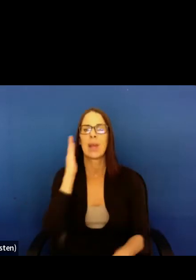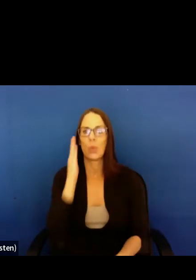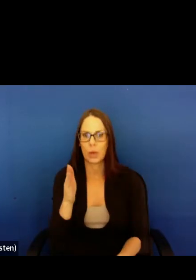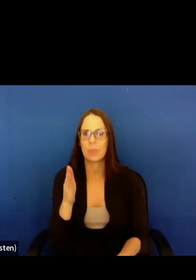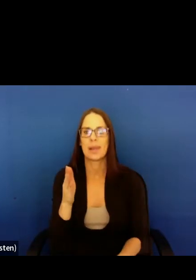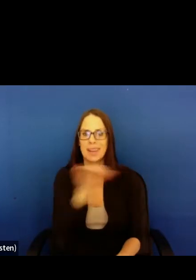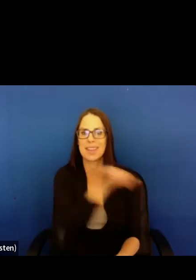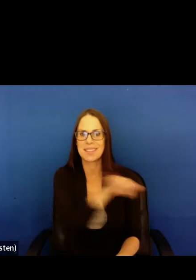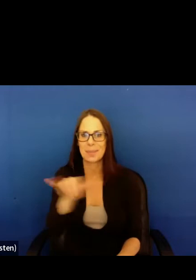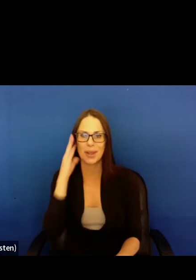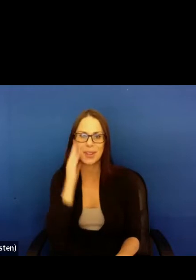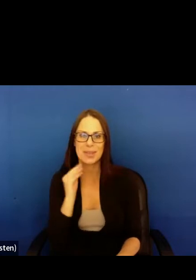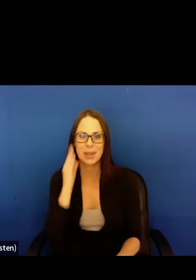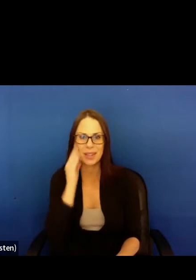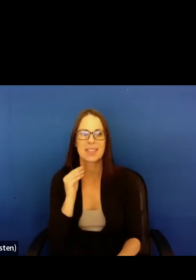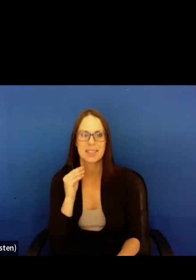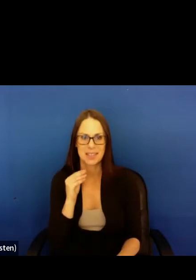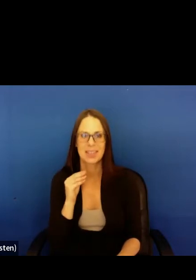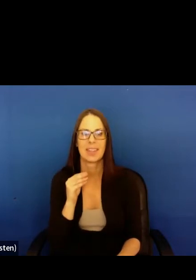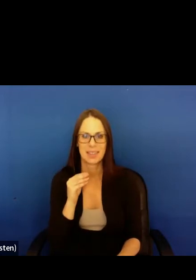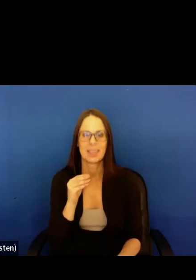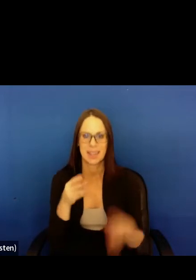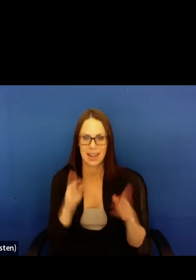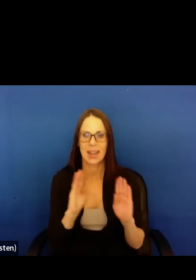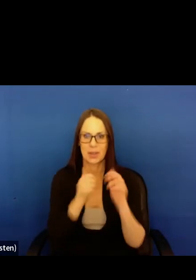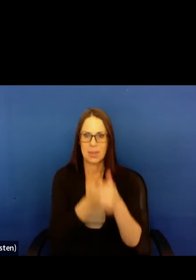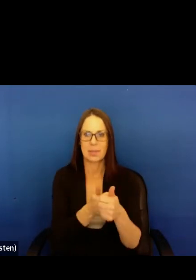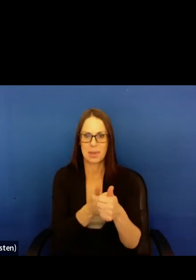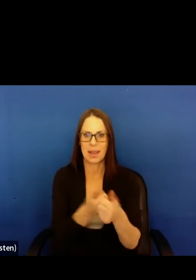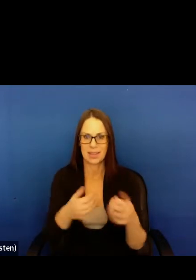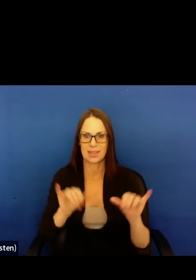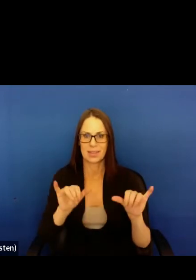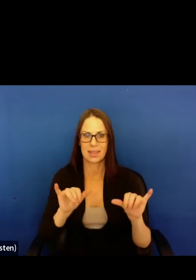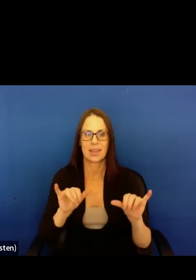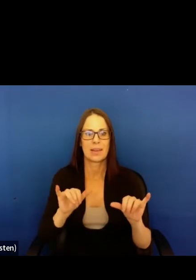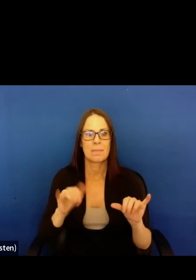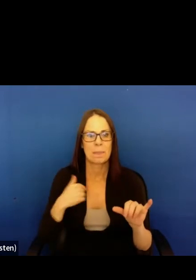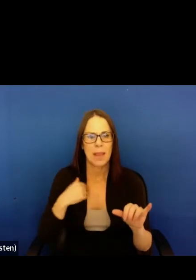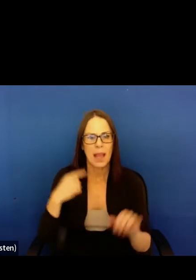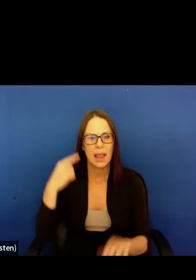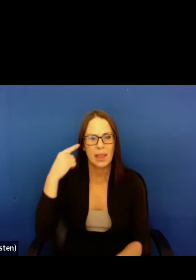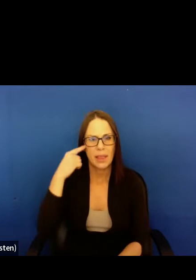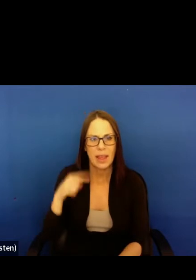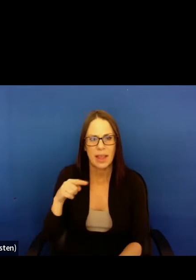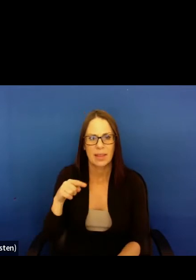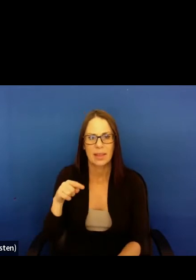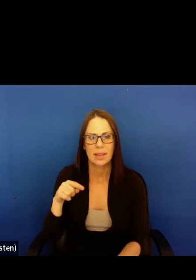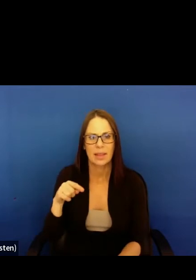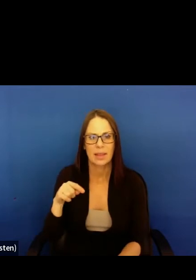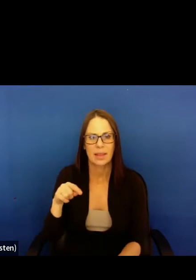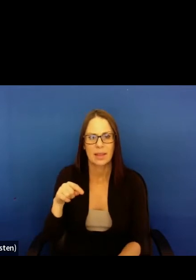board allowed that to be compliant. And I think to the letter of the code, it is not compliant, but because we had that, it